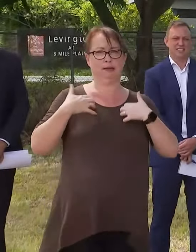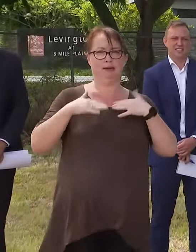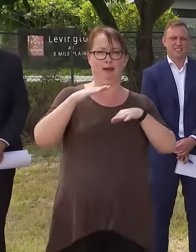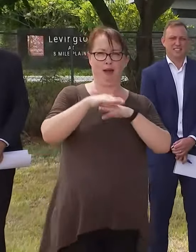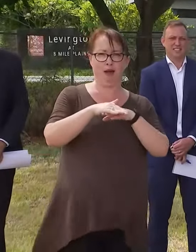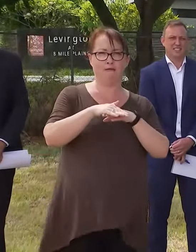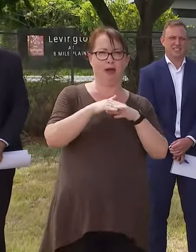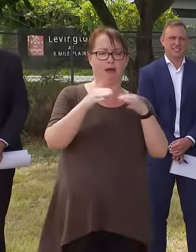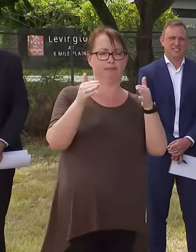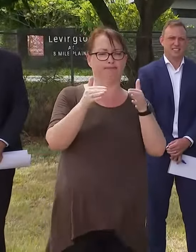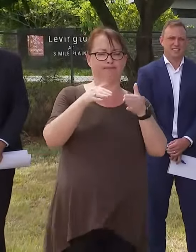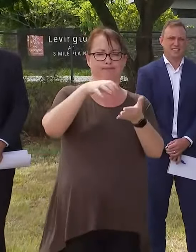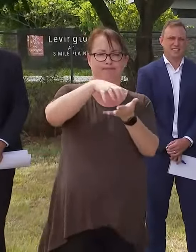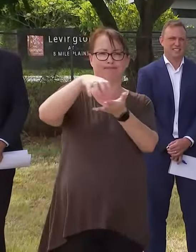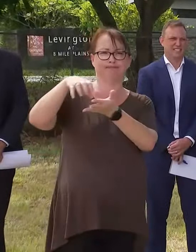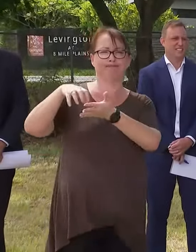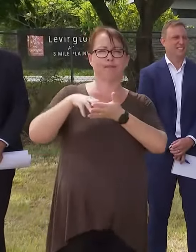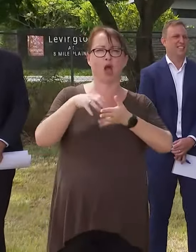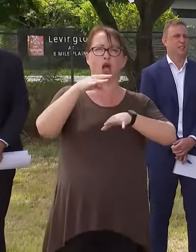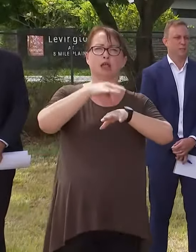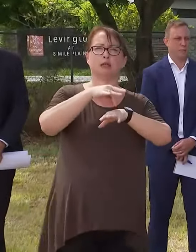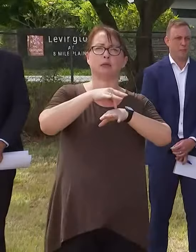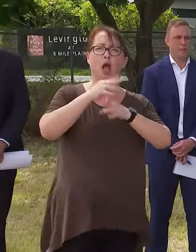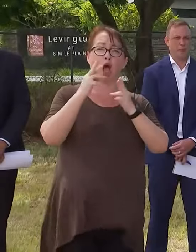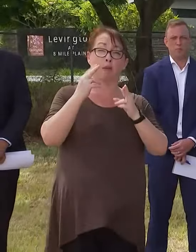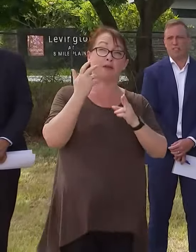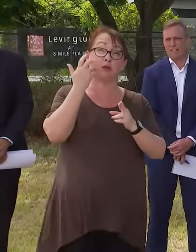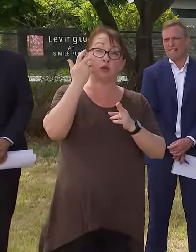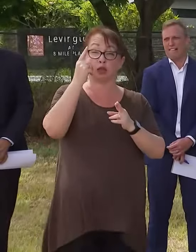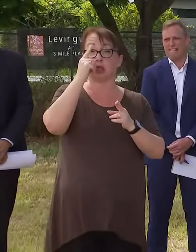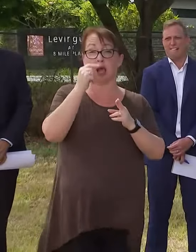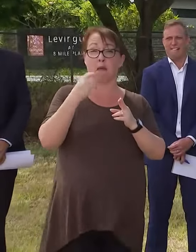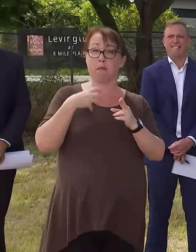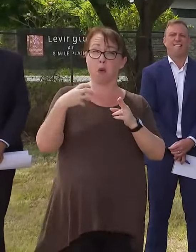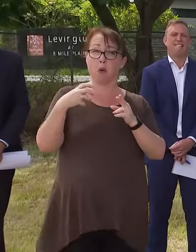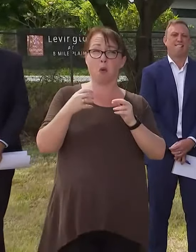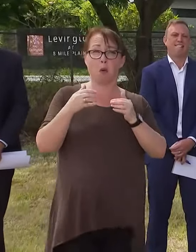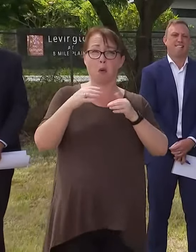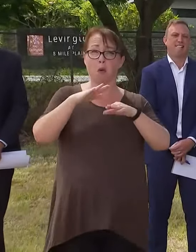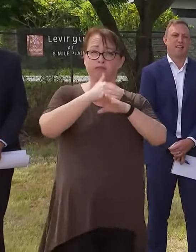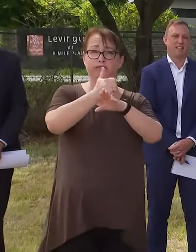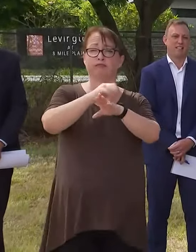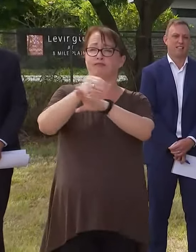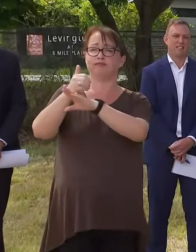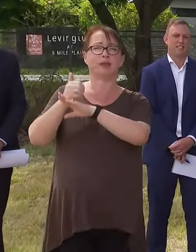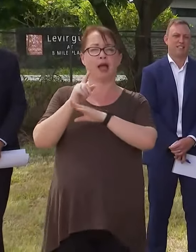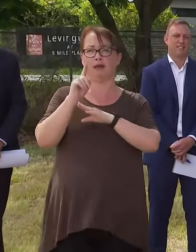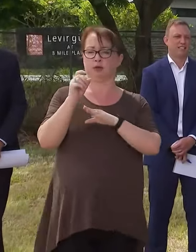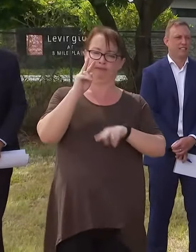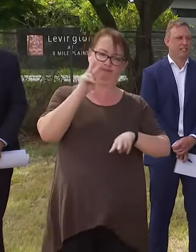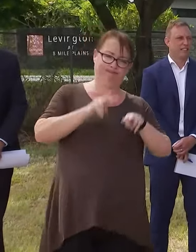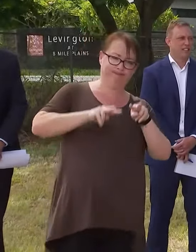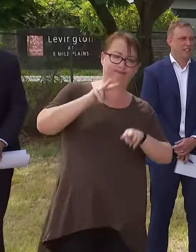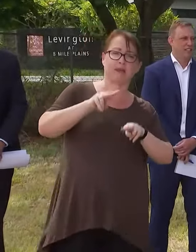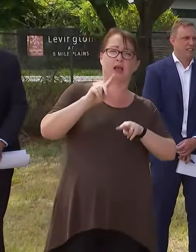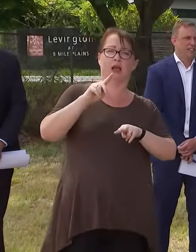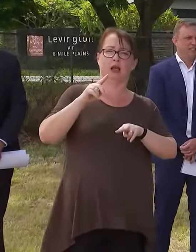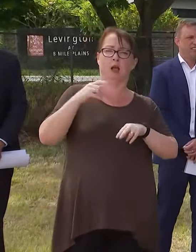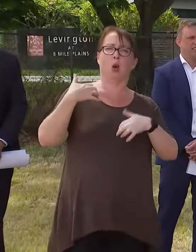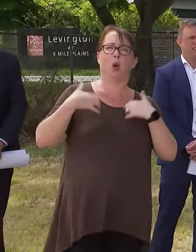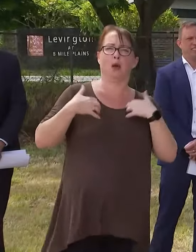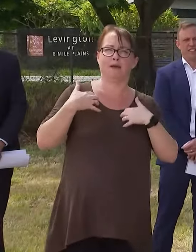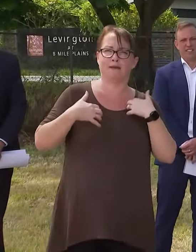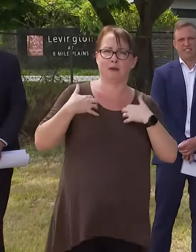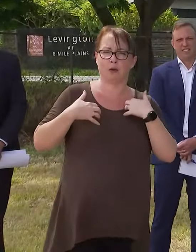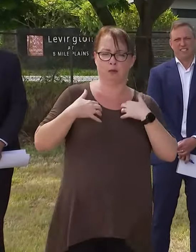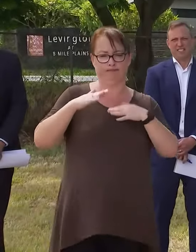hospitals, and hopefully in the future we'll be able to look at rolling out more, but we'll have to evaluate that first. We're looking forward to getting them up and running as